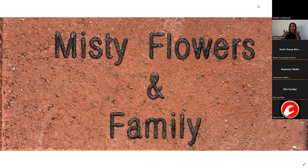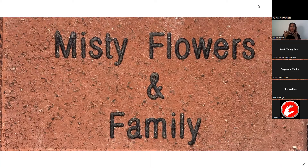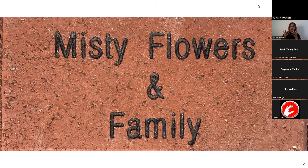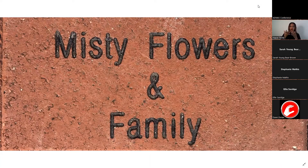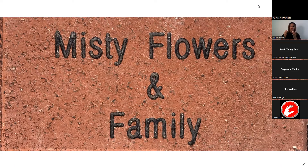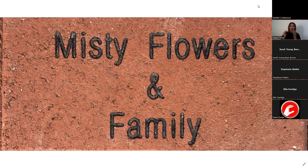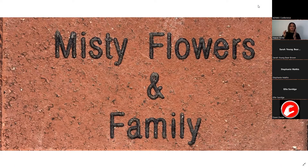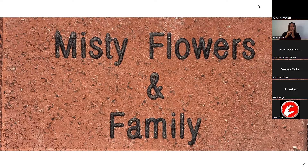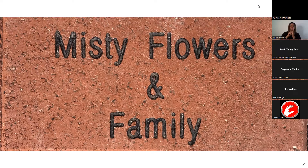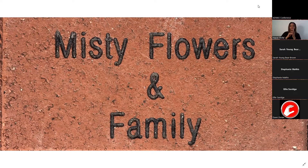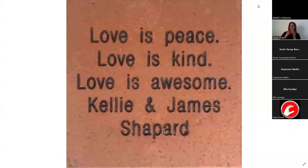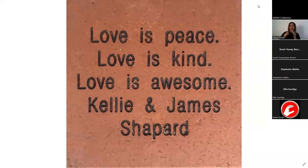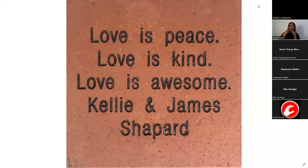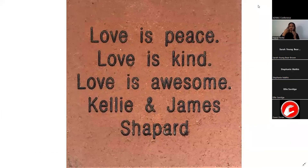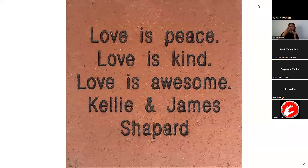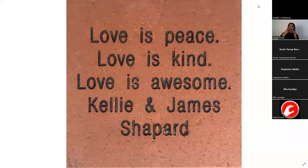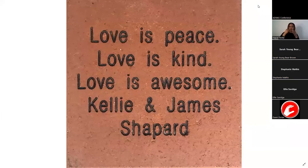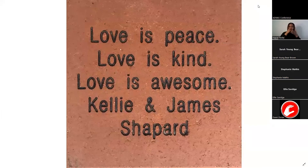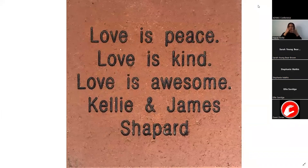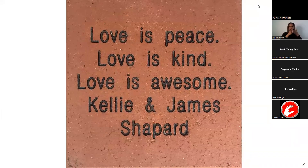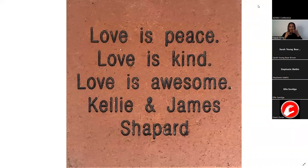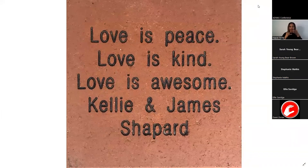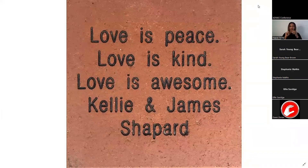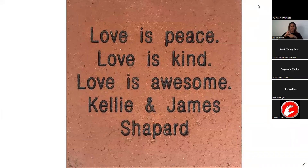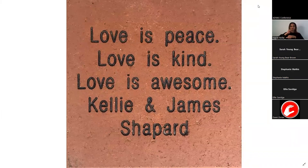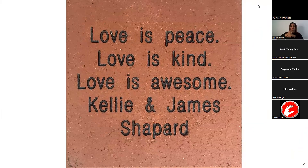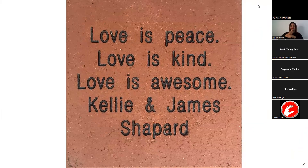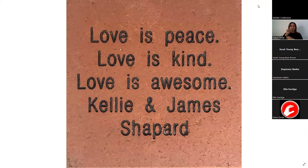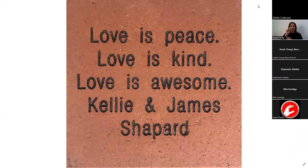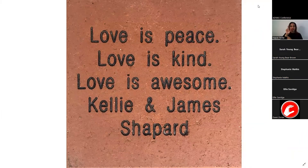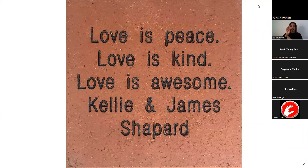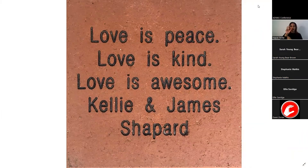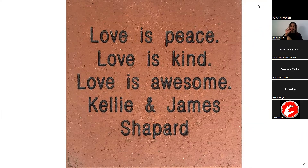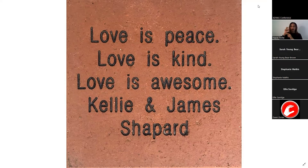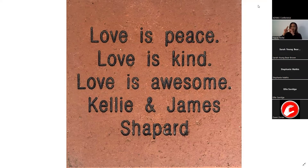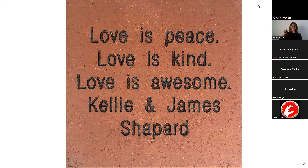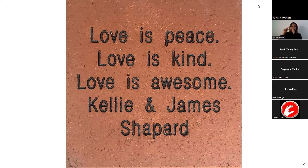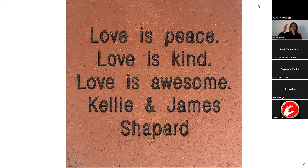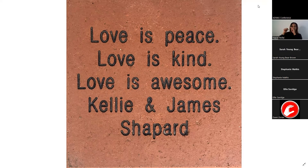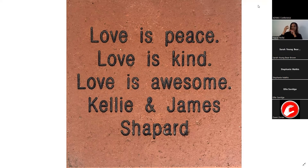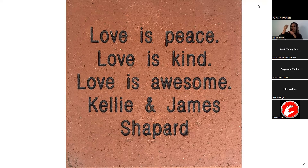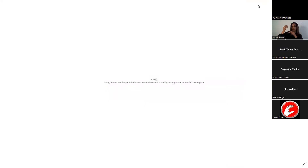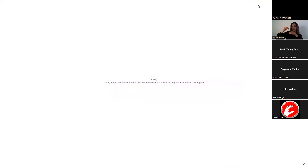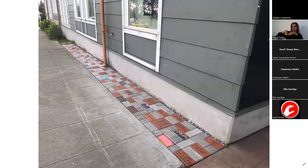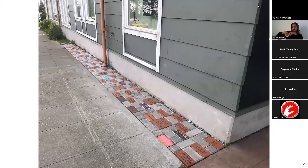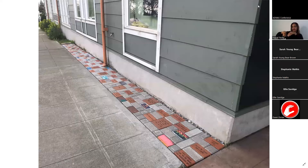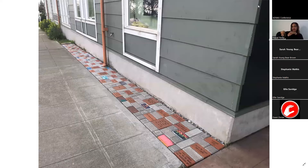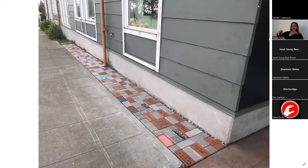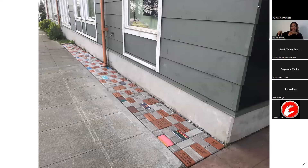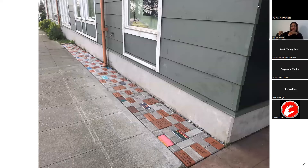So with that brick, you will have an opportunity to put up to 2 lines, and that will be